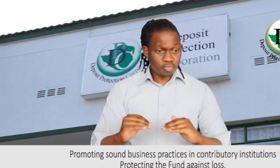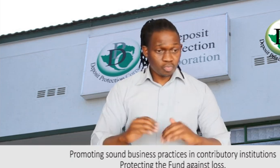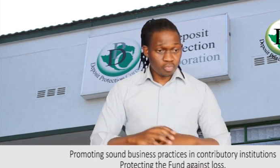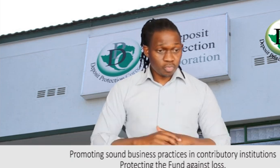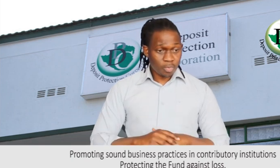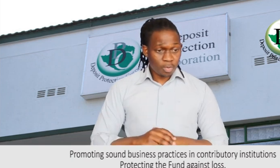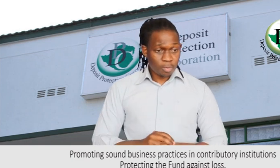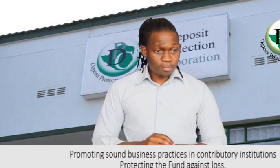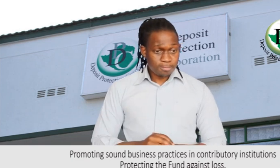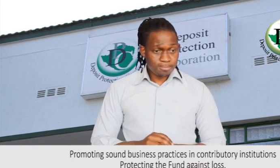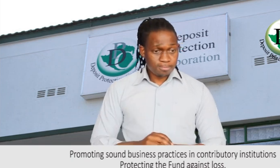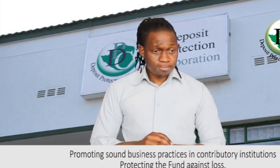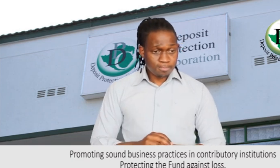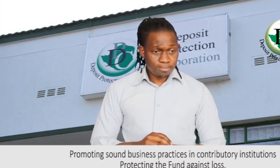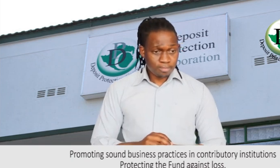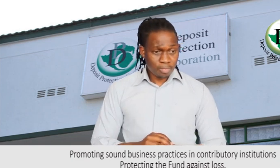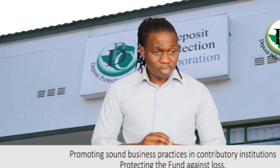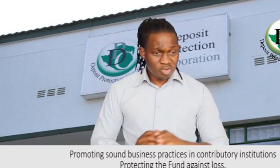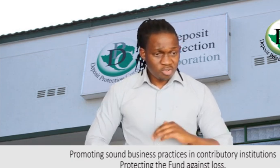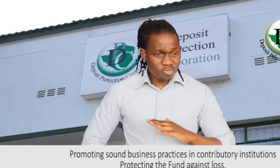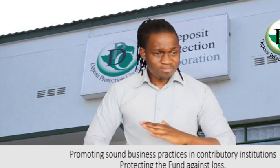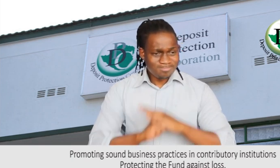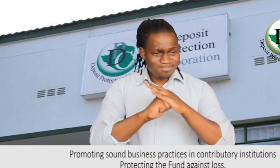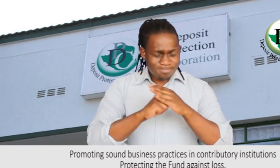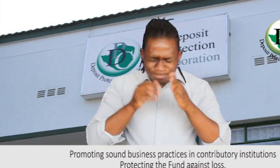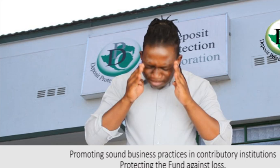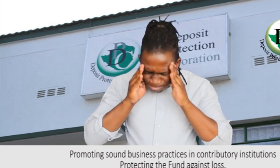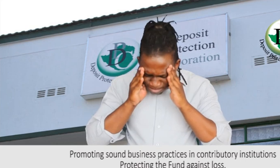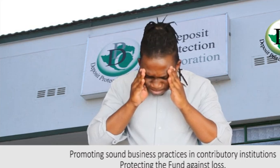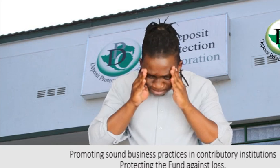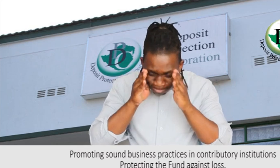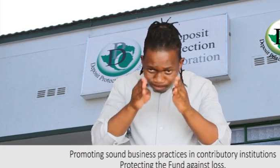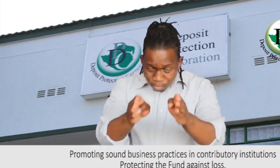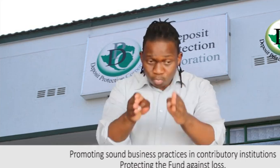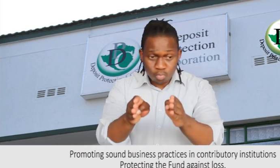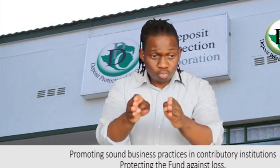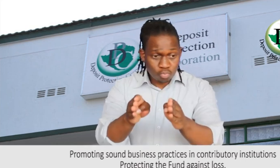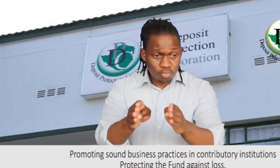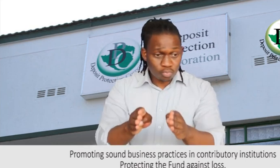Promoting sound business practices in contributory institutions. Protecting the fund against loss.